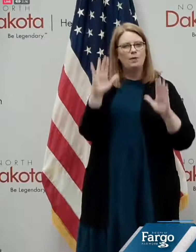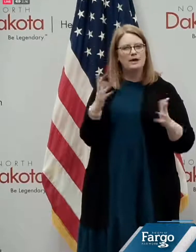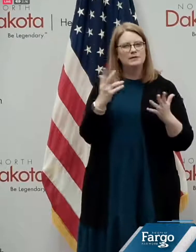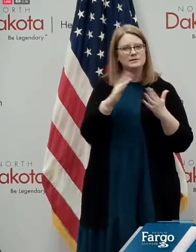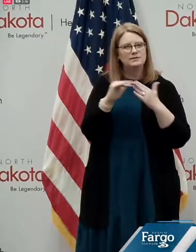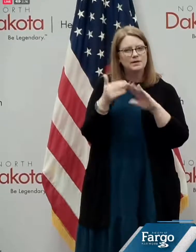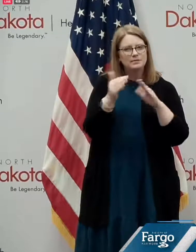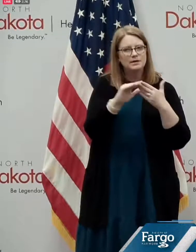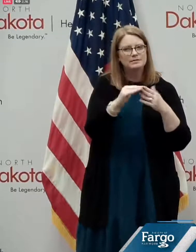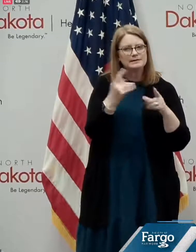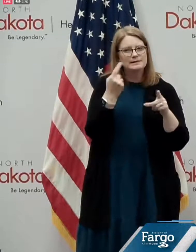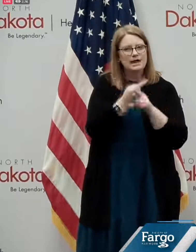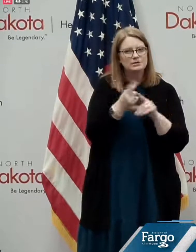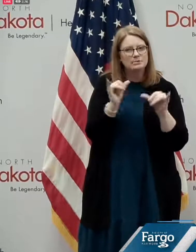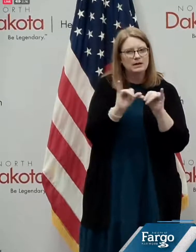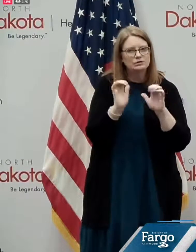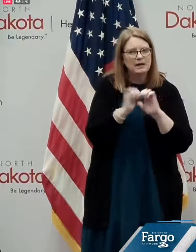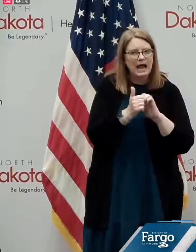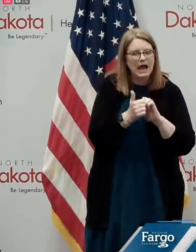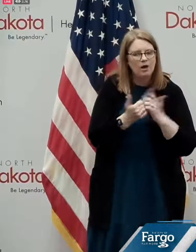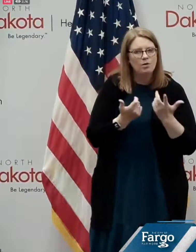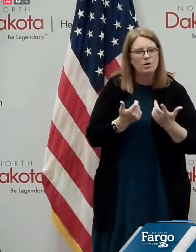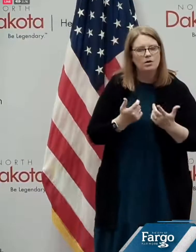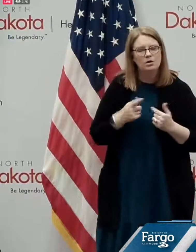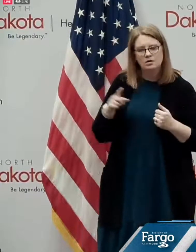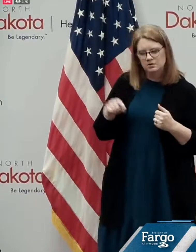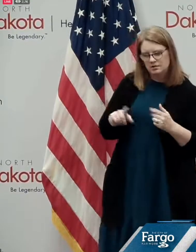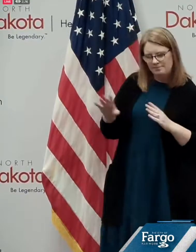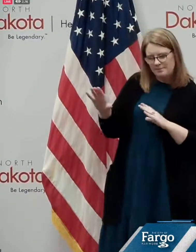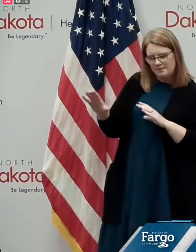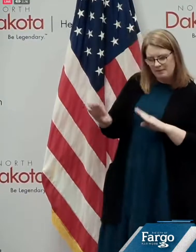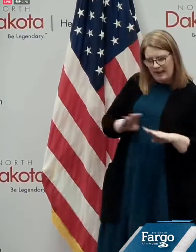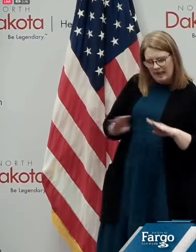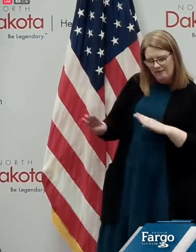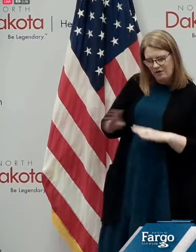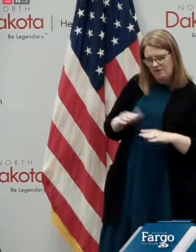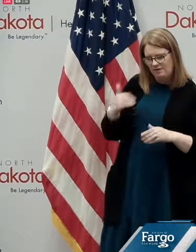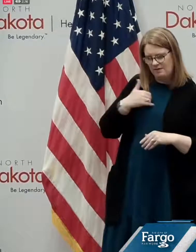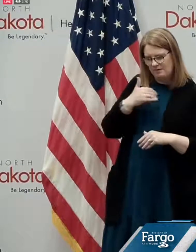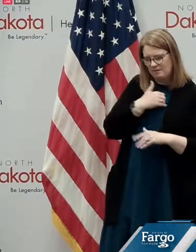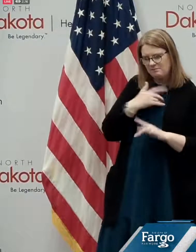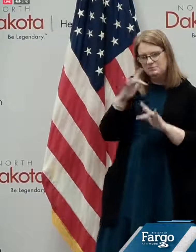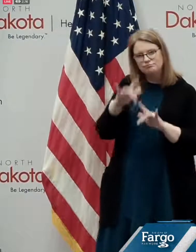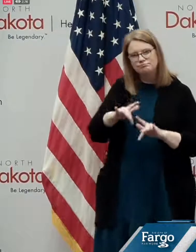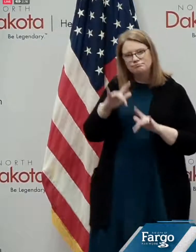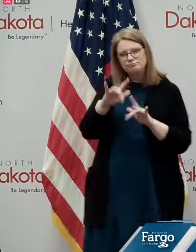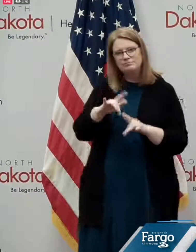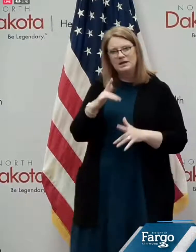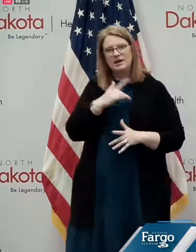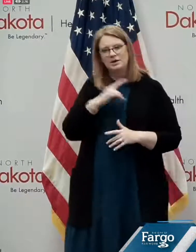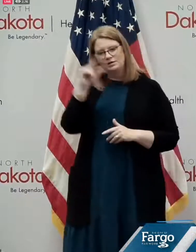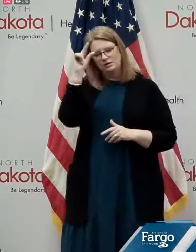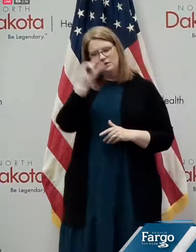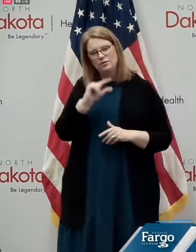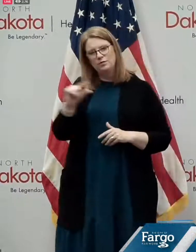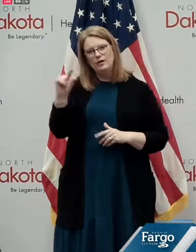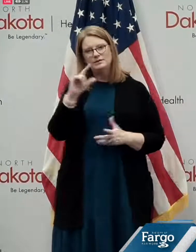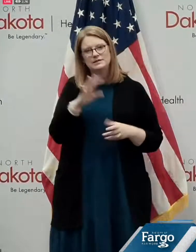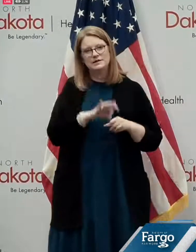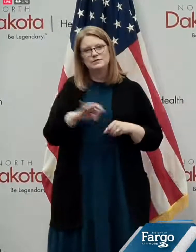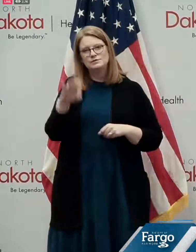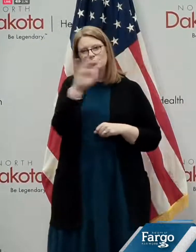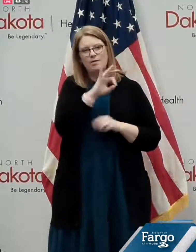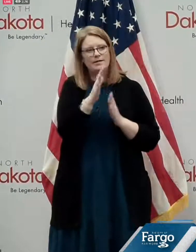most accurately measured by the compassionate actions of its members, a heart of grace, and a soul generated by